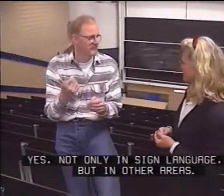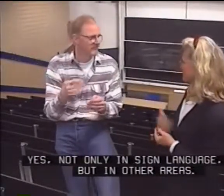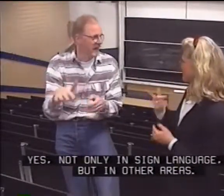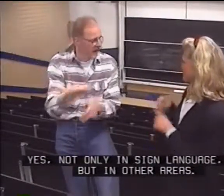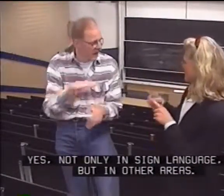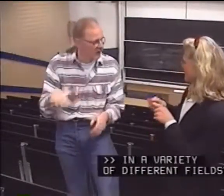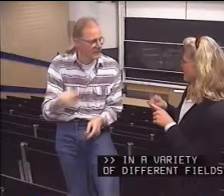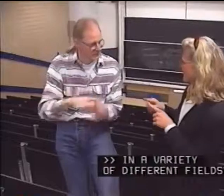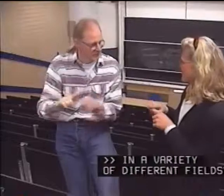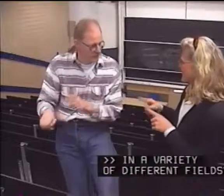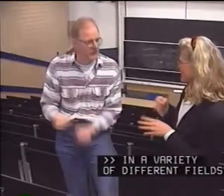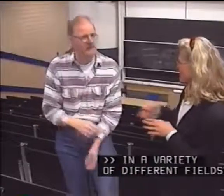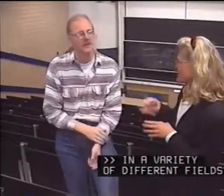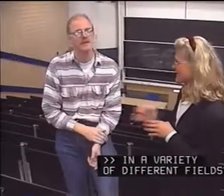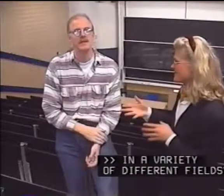In a variety of different fields.